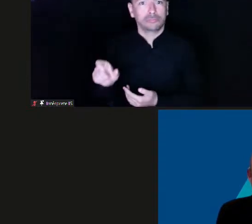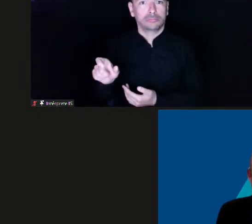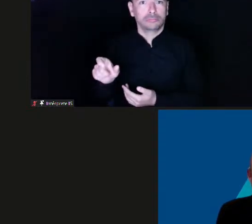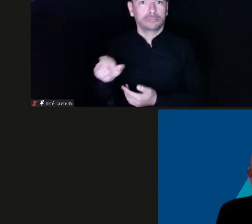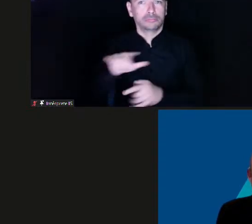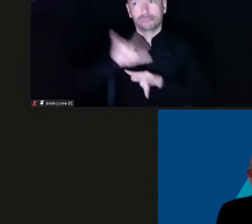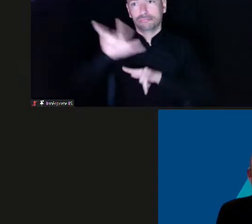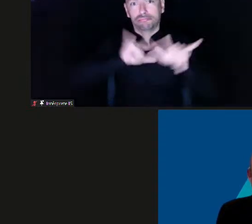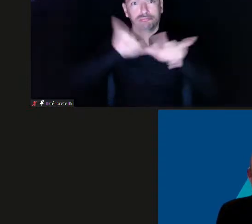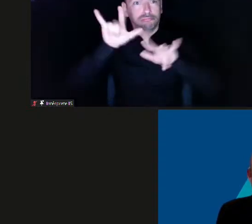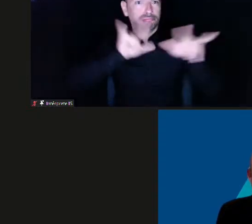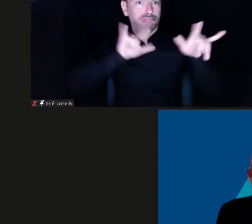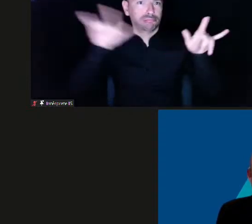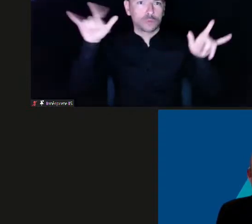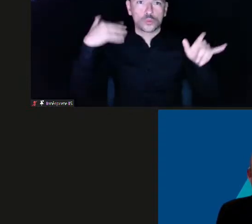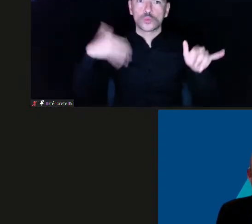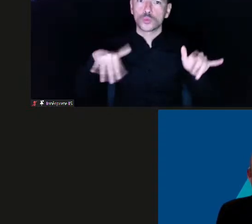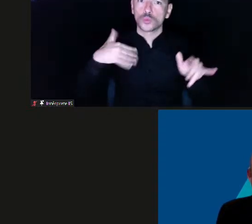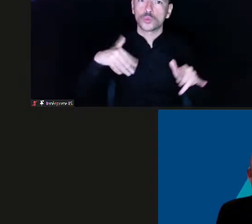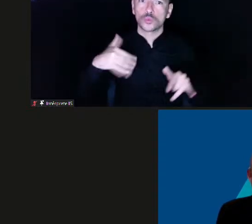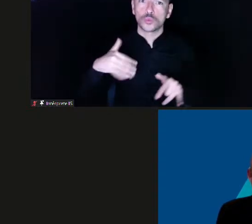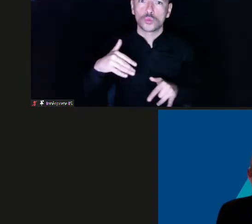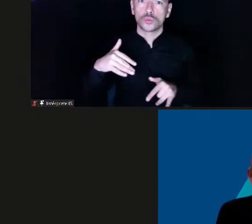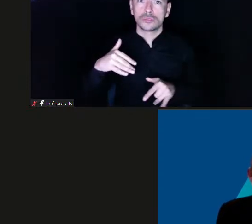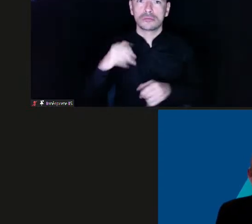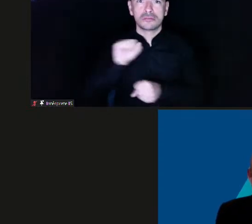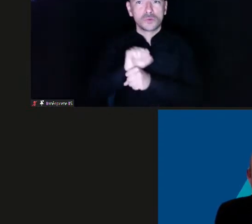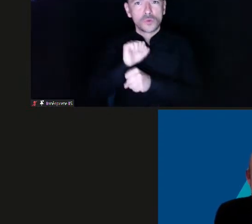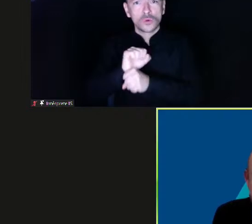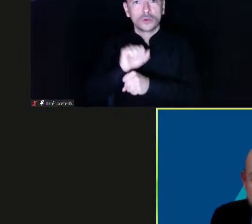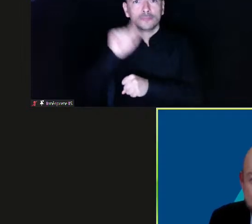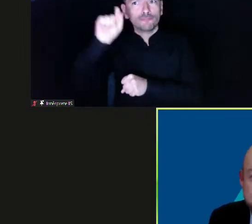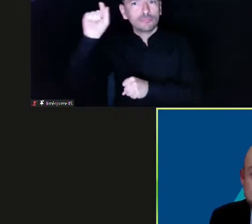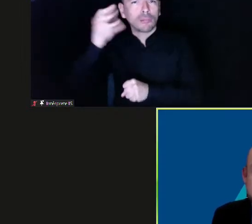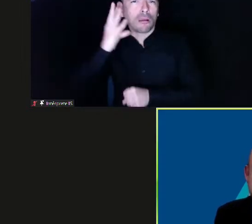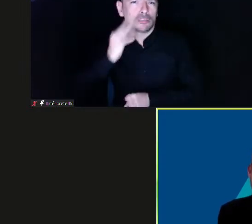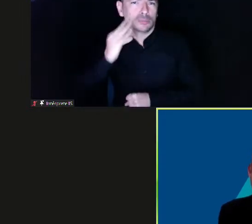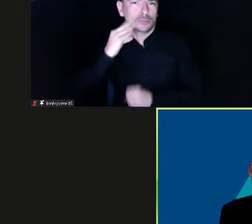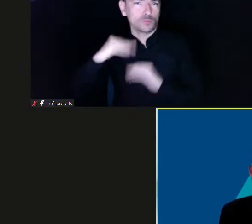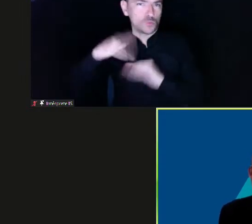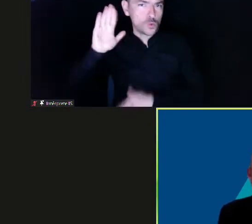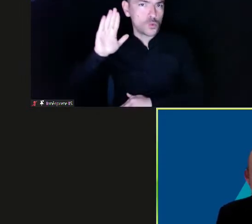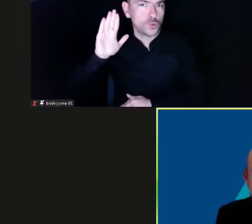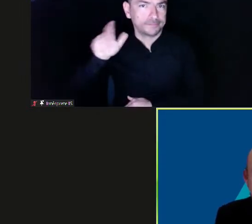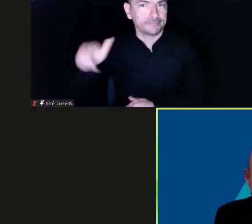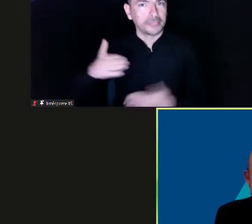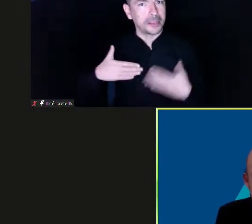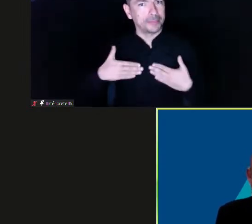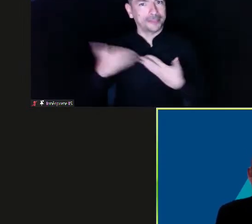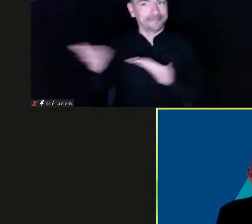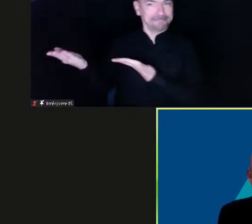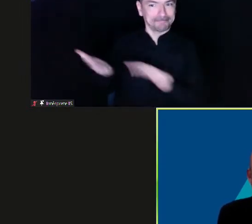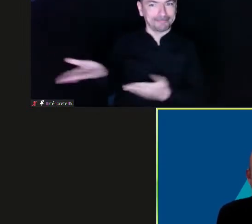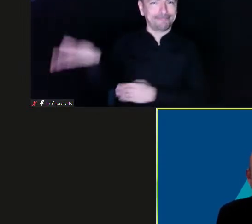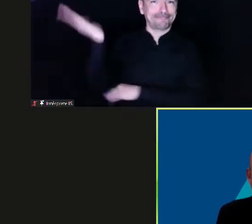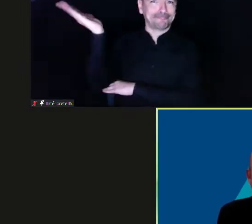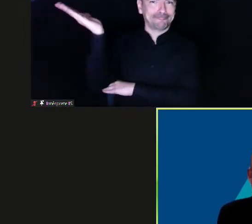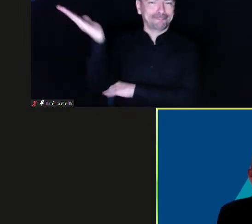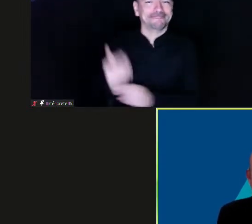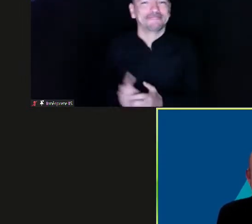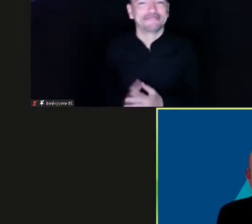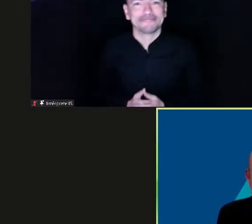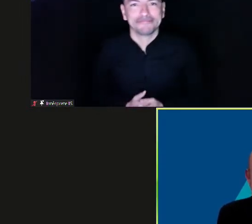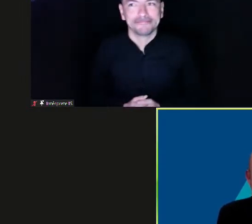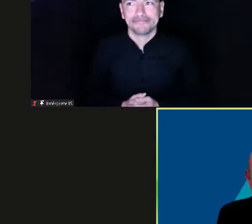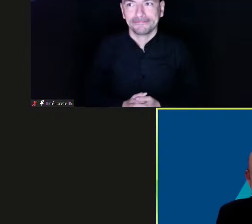have today. And we say welcome to him now. Thank you. Thank you, Kaima, and good morning, good afternoon, good